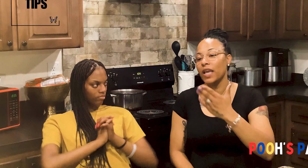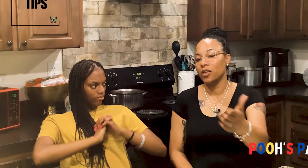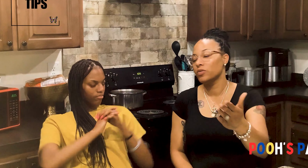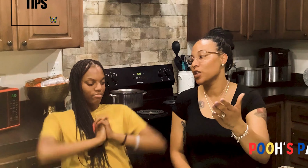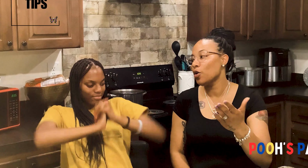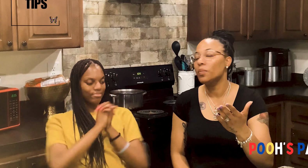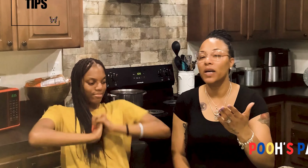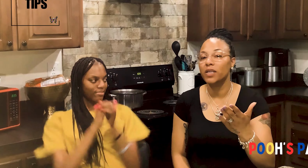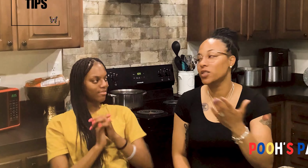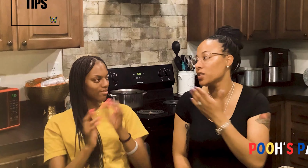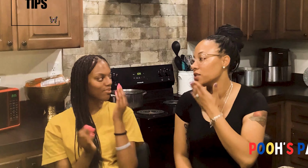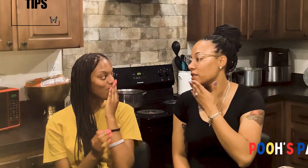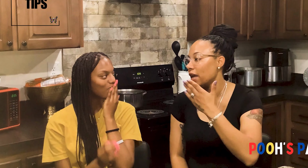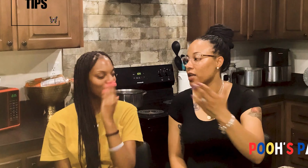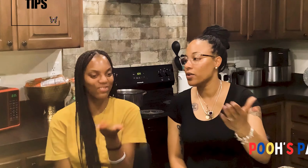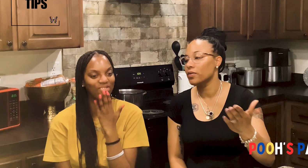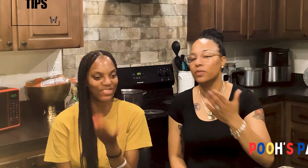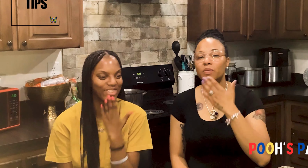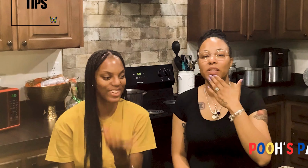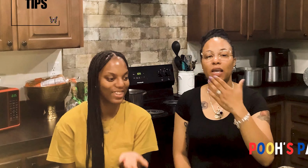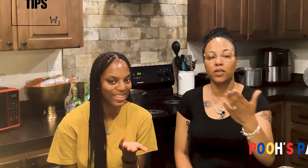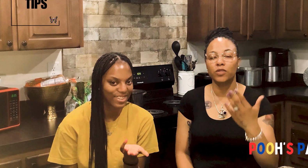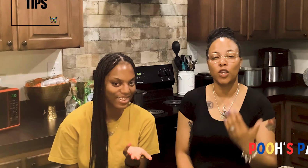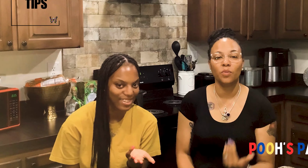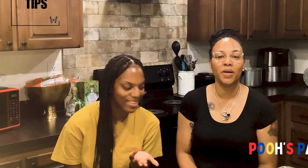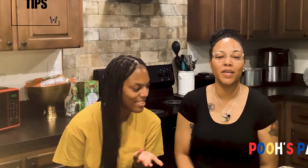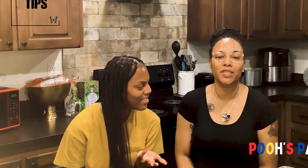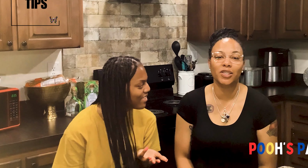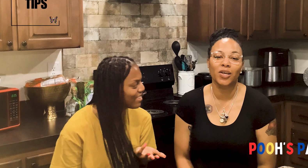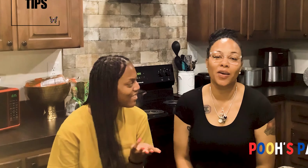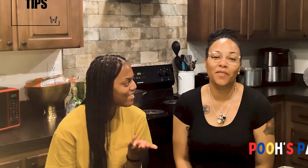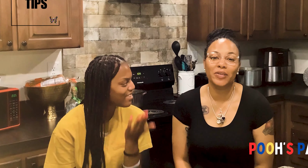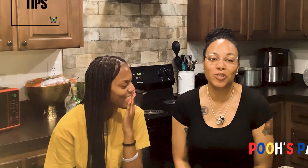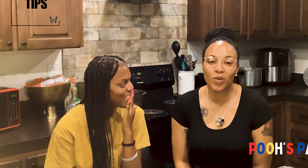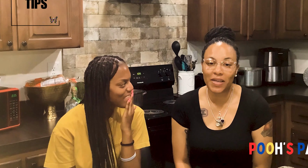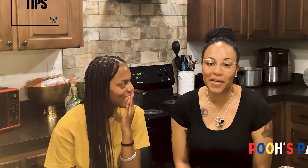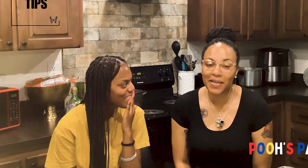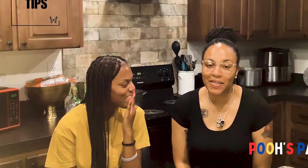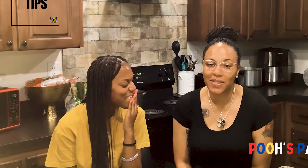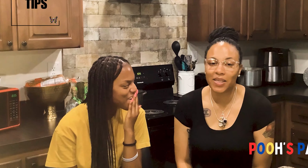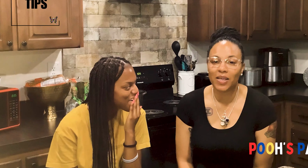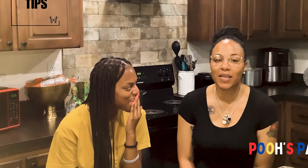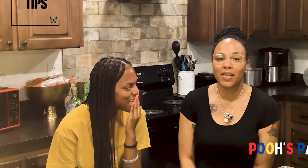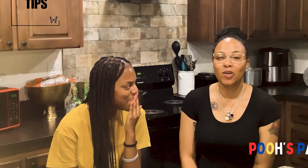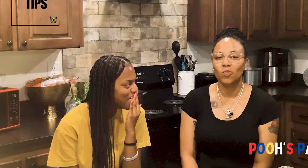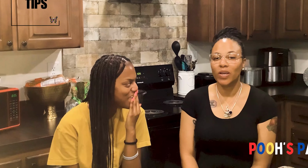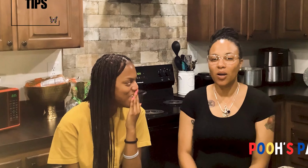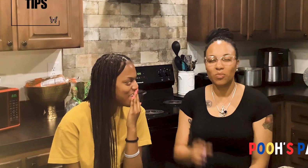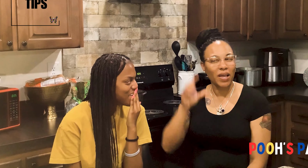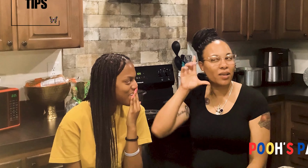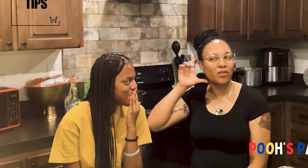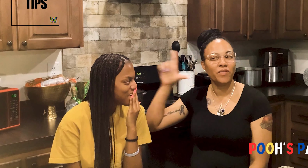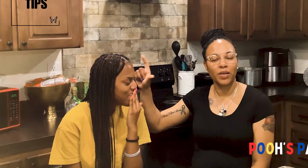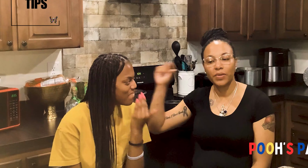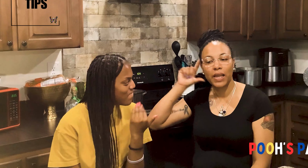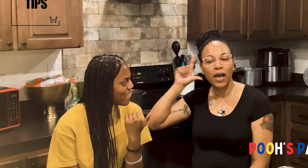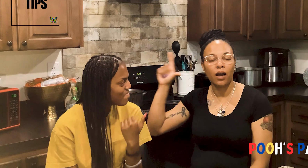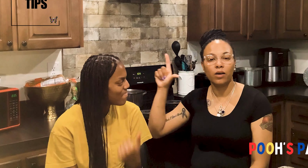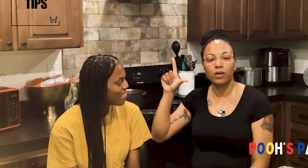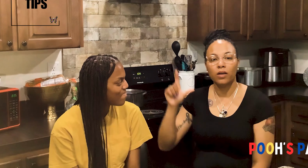you so much. Thank you. We thank you so much for joining us. We hope that you're very loud.